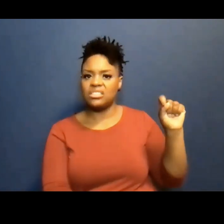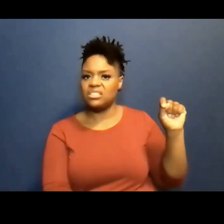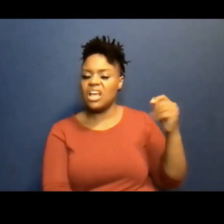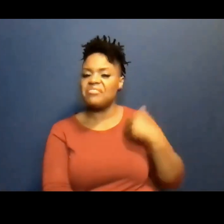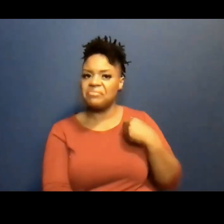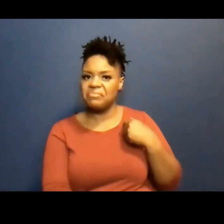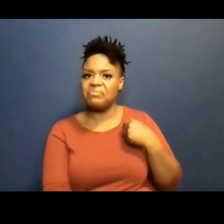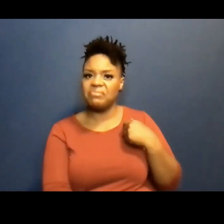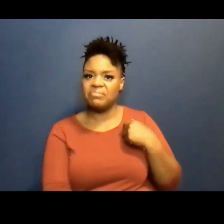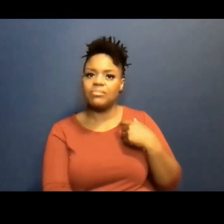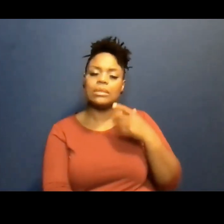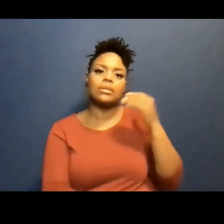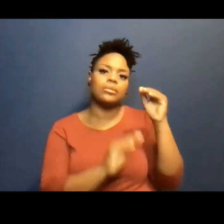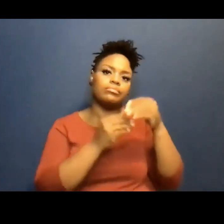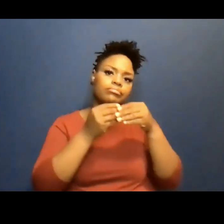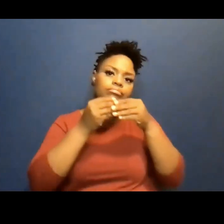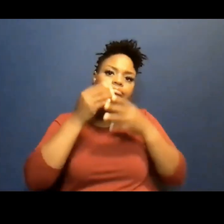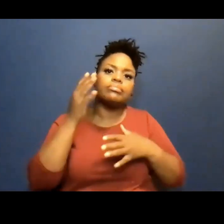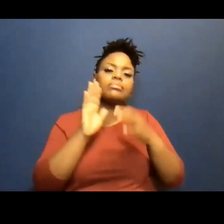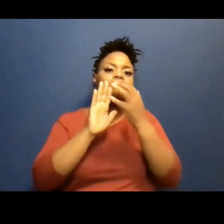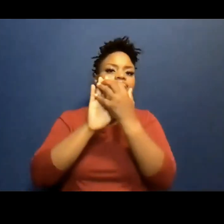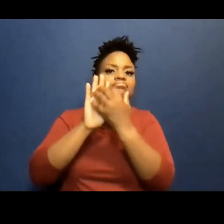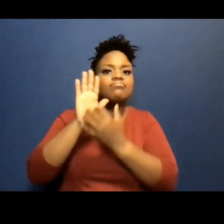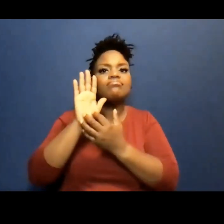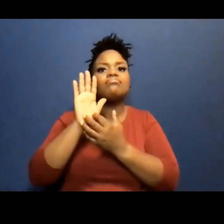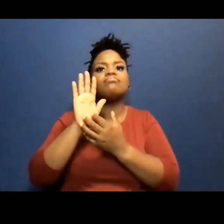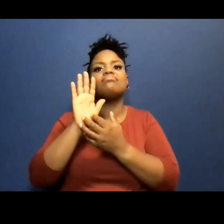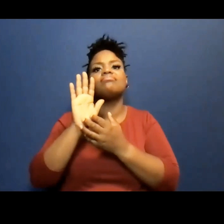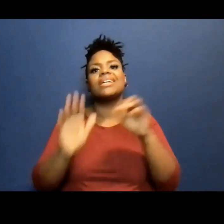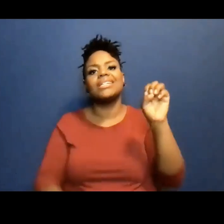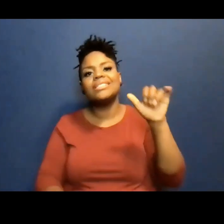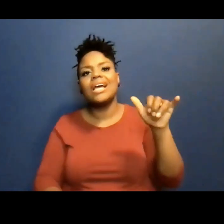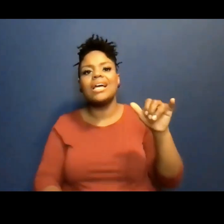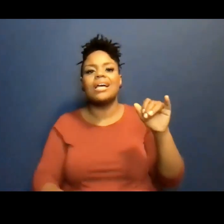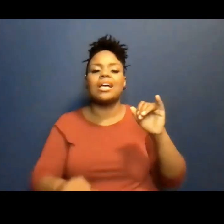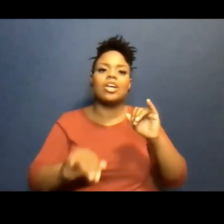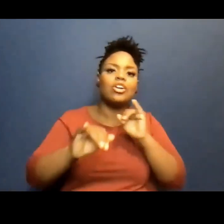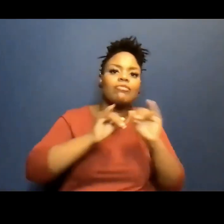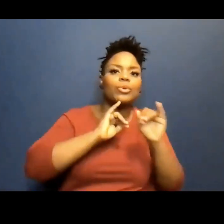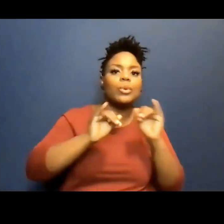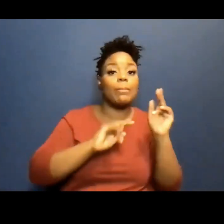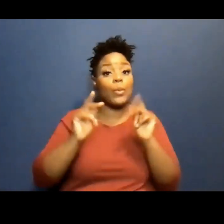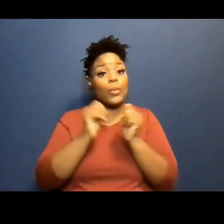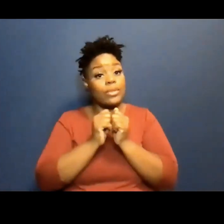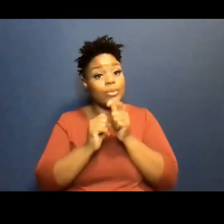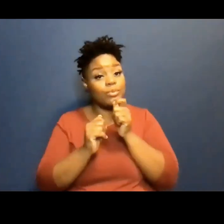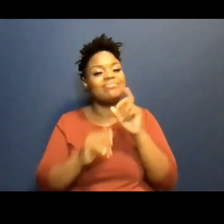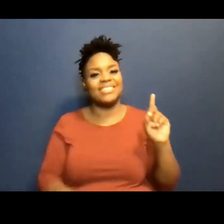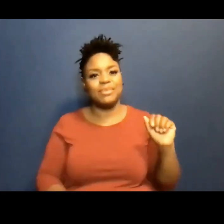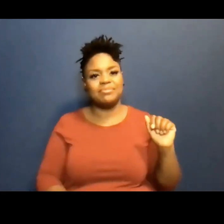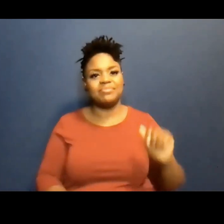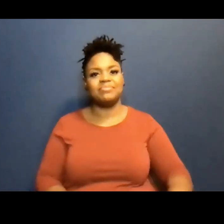and interviews by people like Dave. So check it out. And I do think that there's